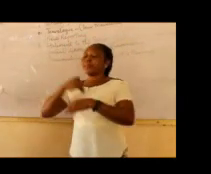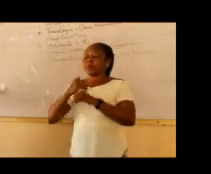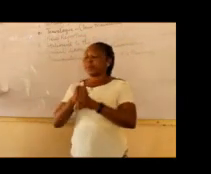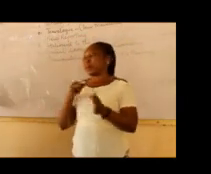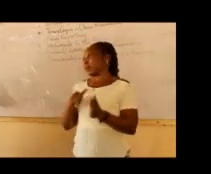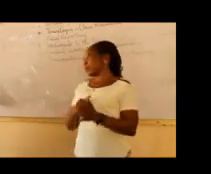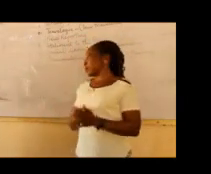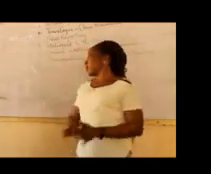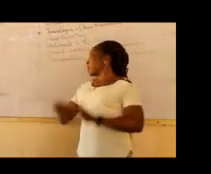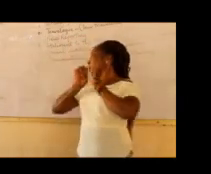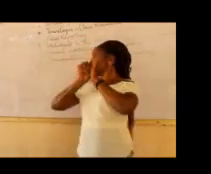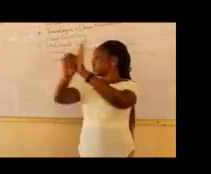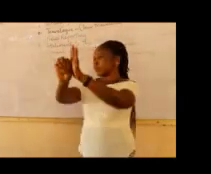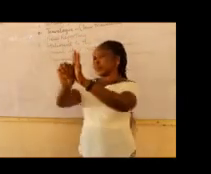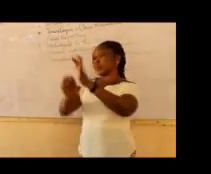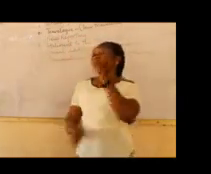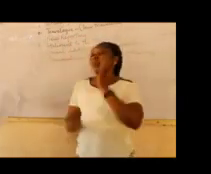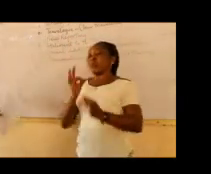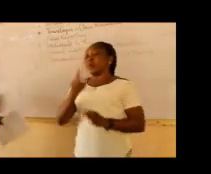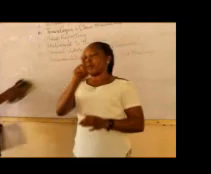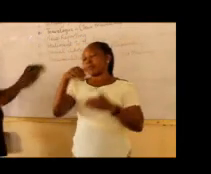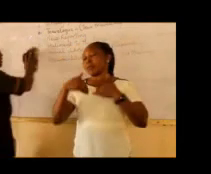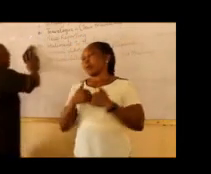if you have